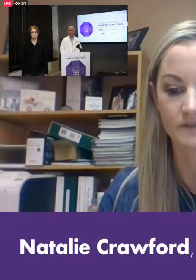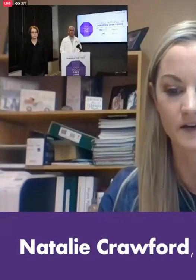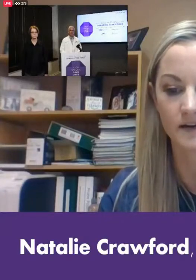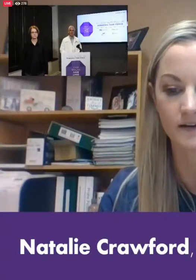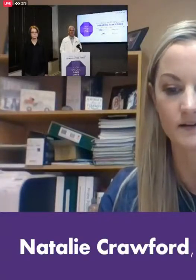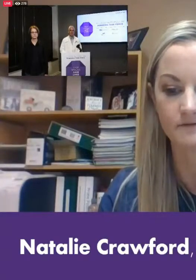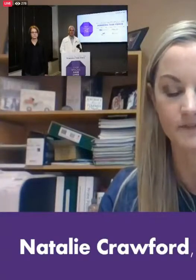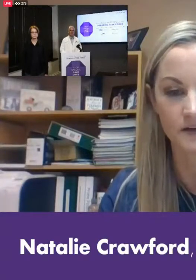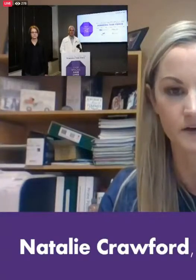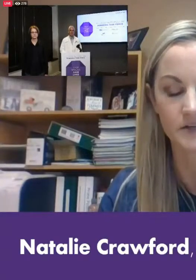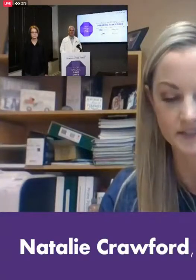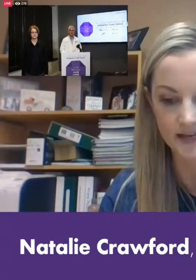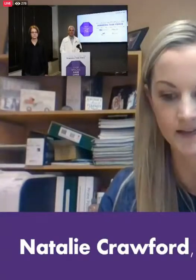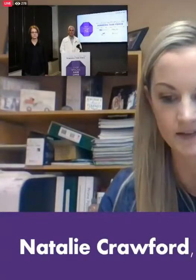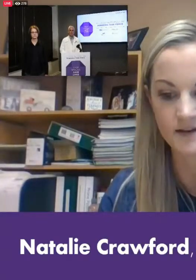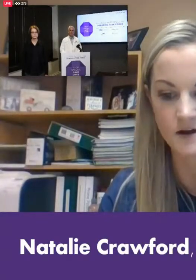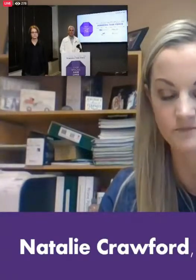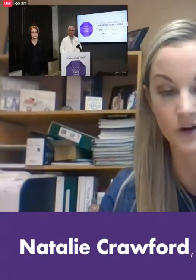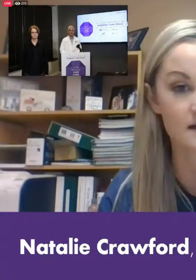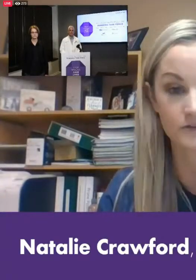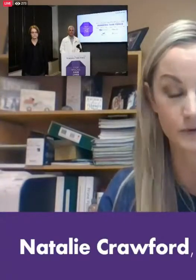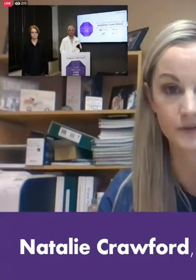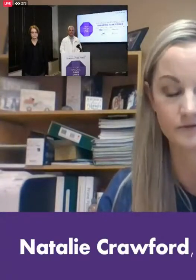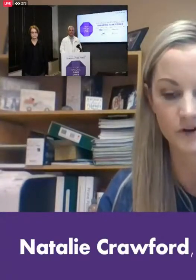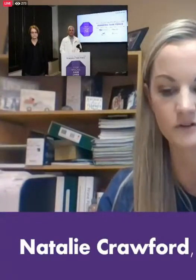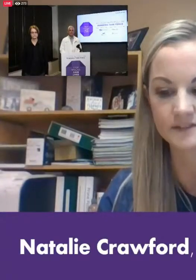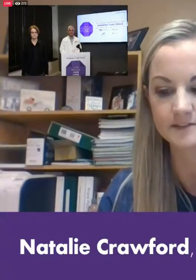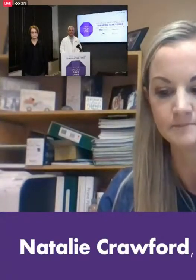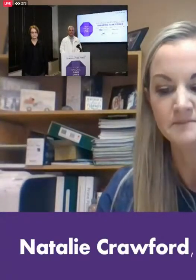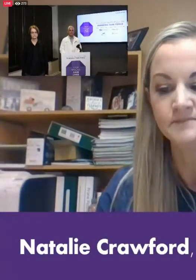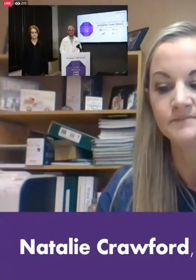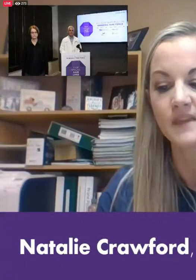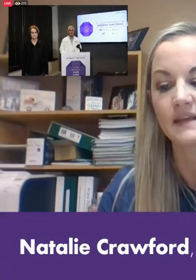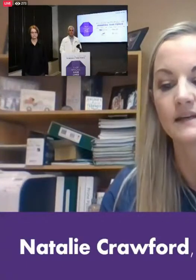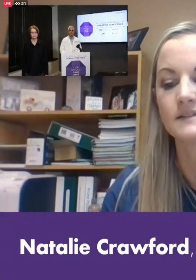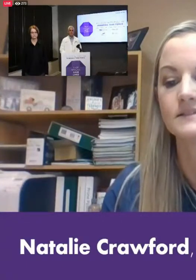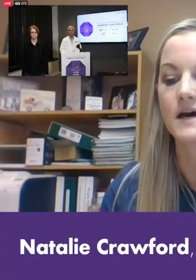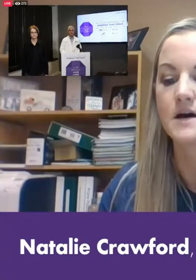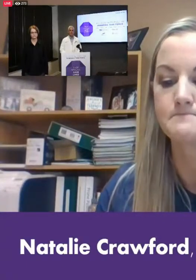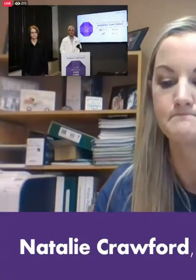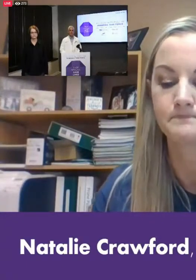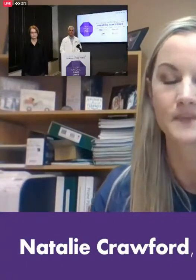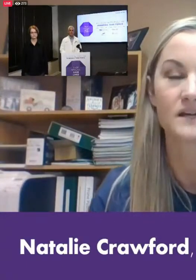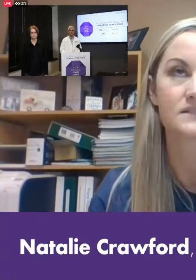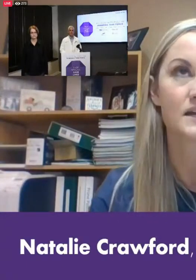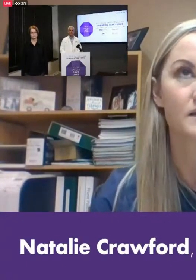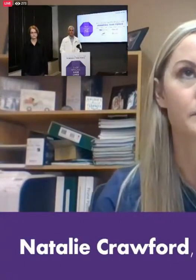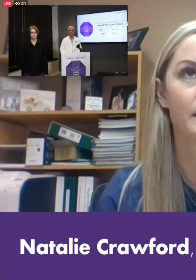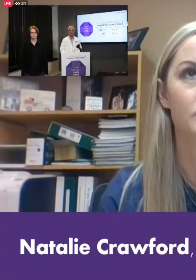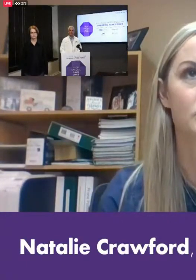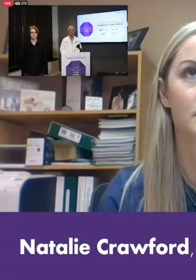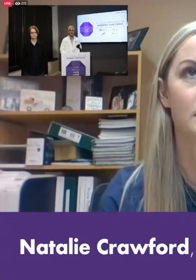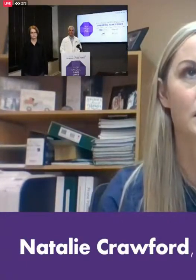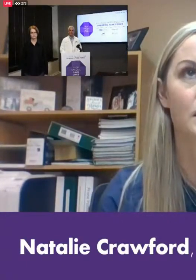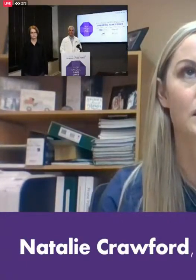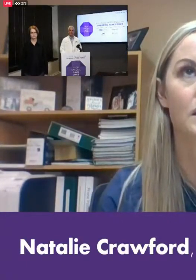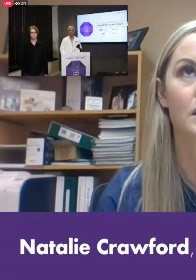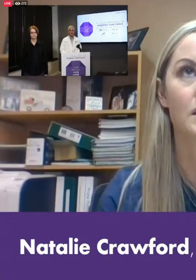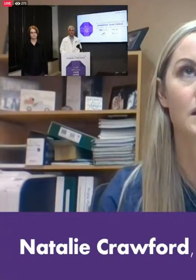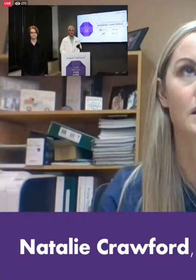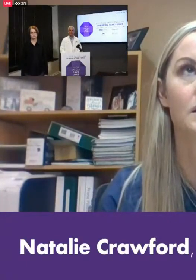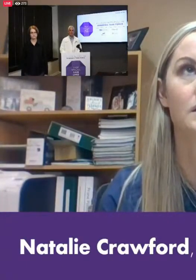and a very, very, very hard day for everyone involved. And a second